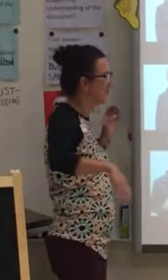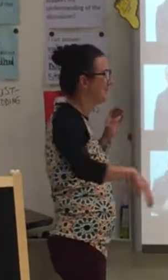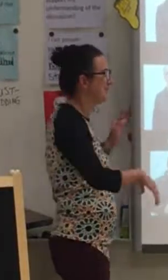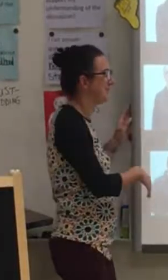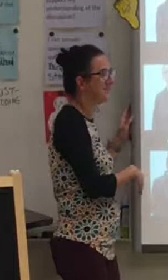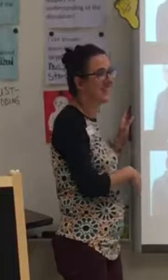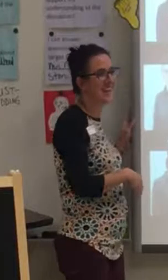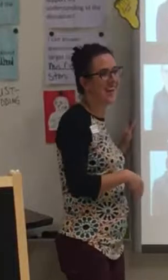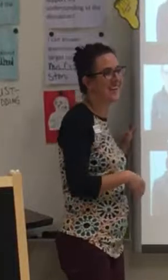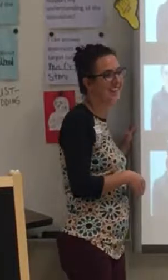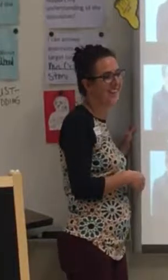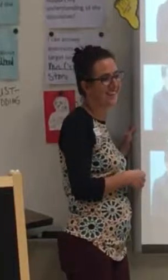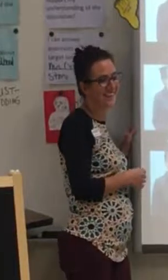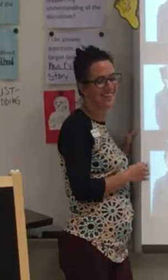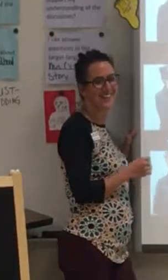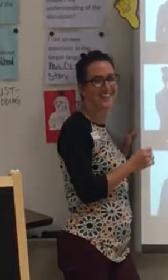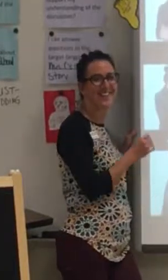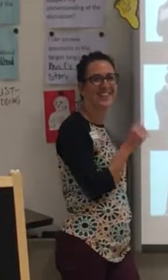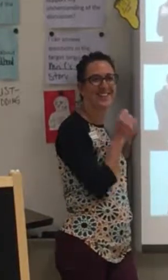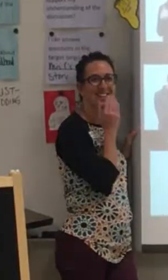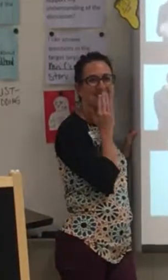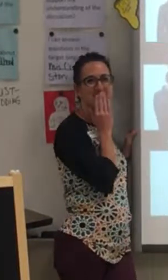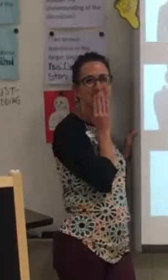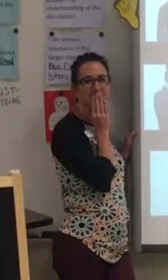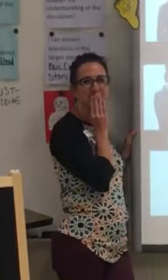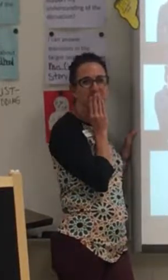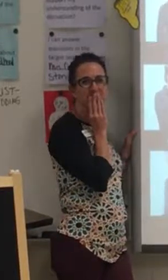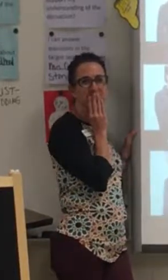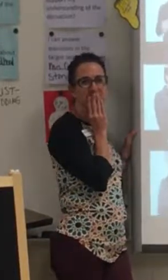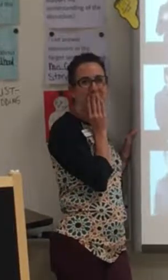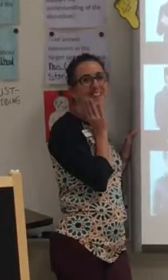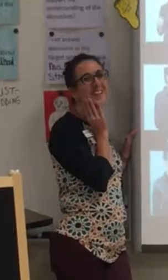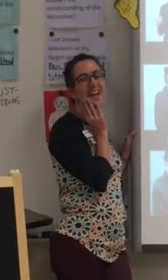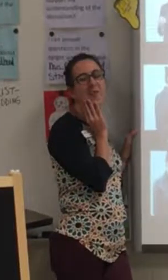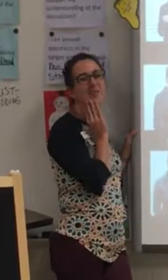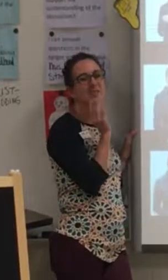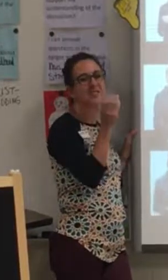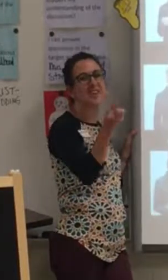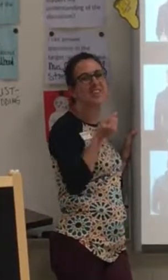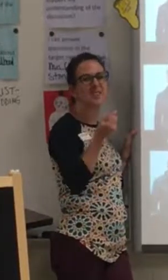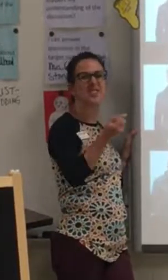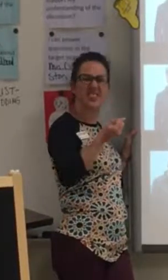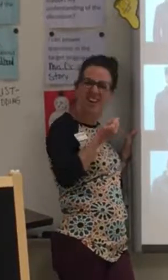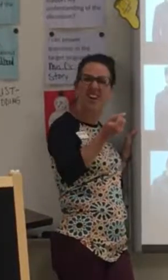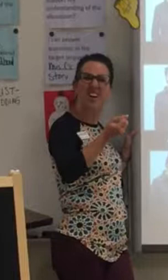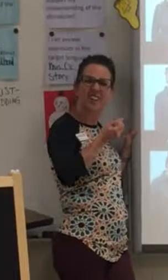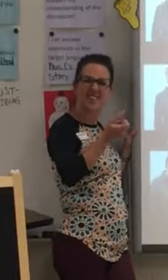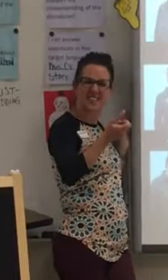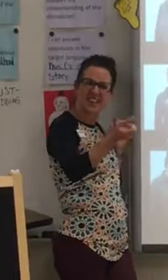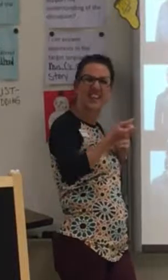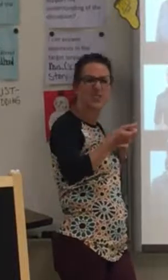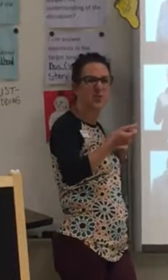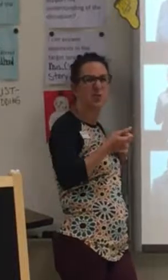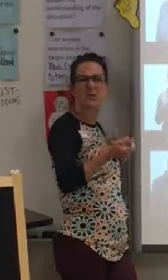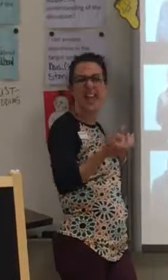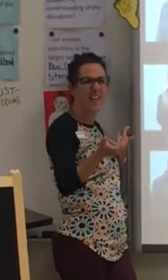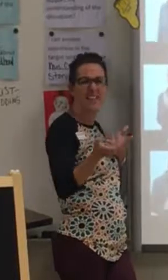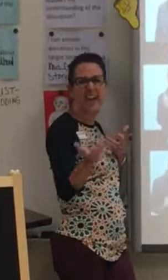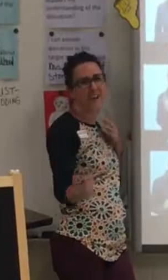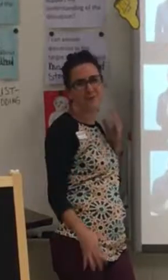this for. So you could have your old house? Elbow. Yeah, it was like One this big stuff, something. sticks, or it was heavy, I don't